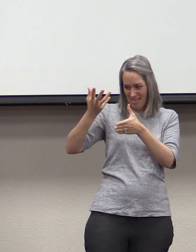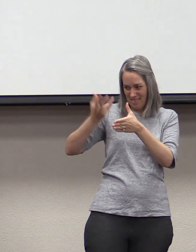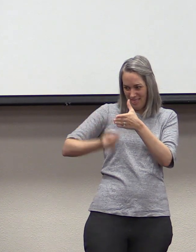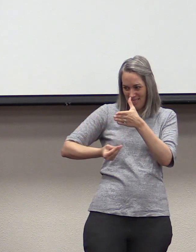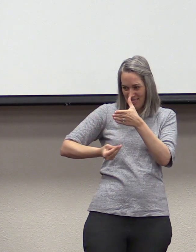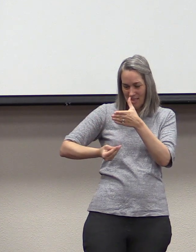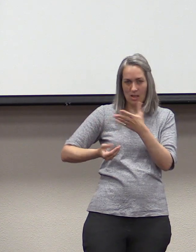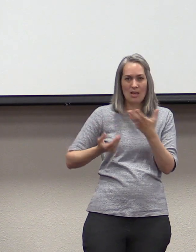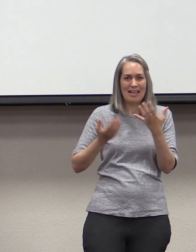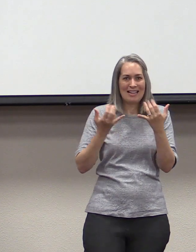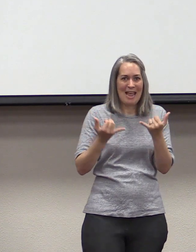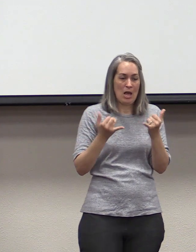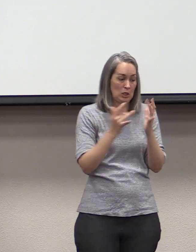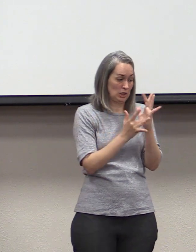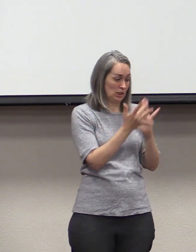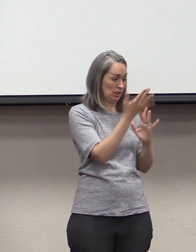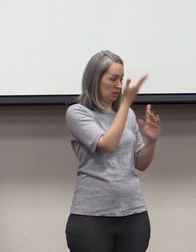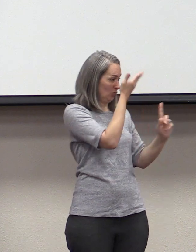What are you going to do?